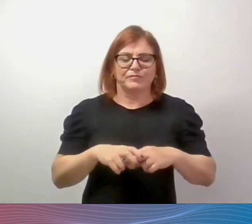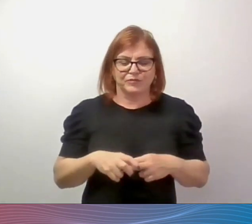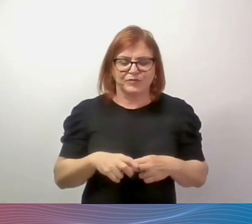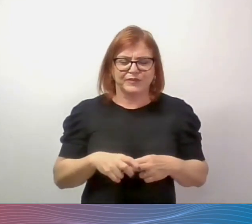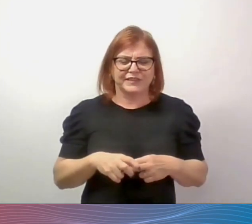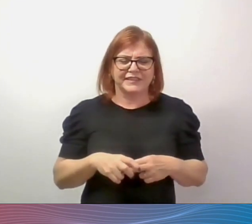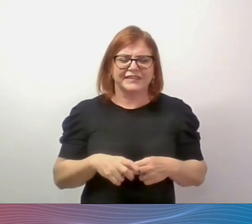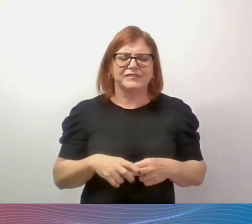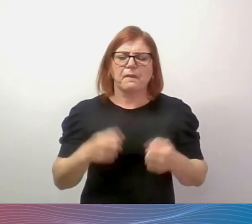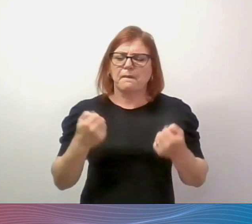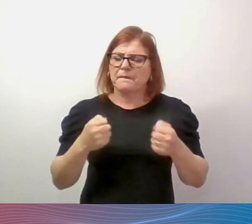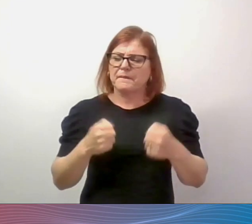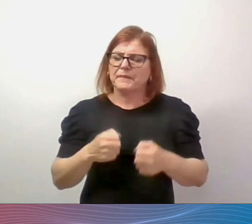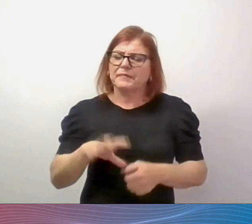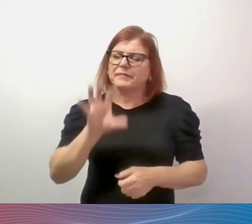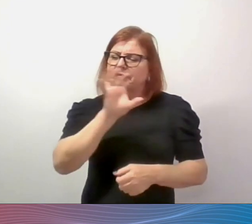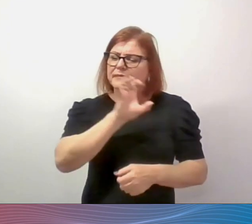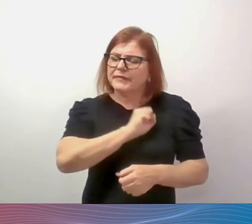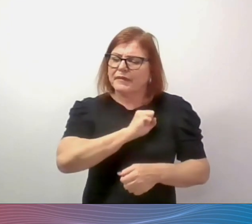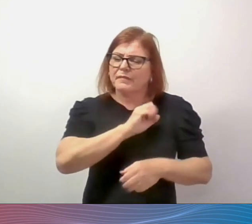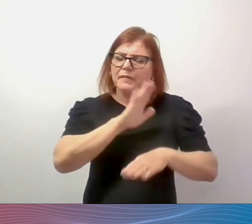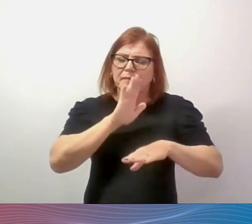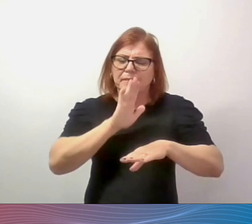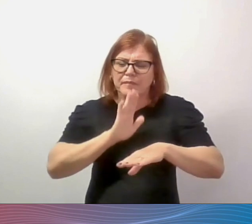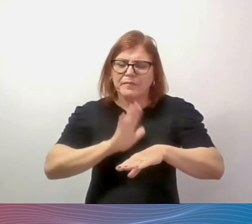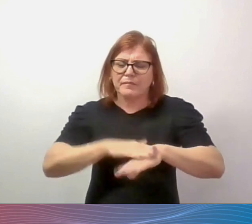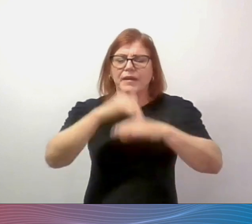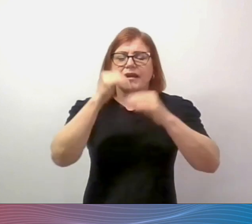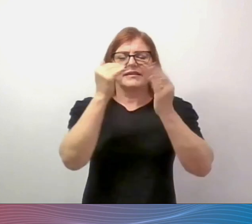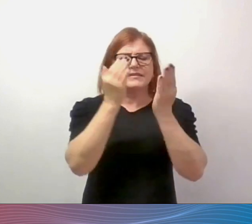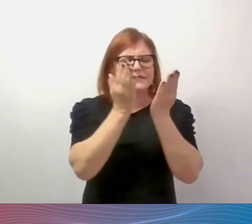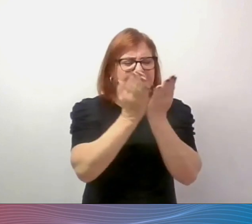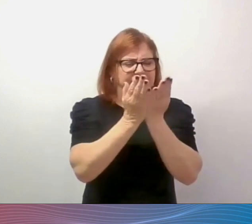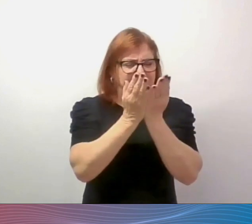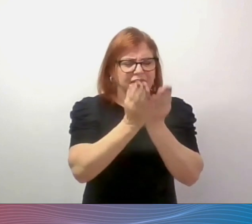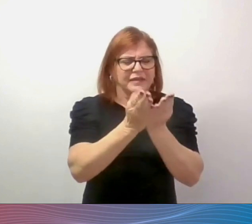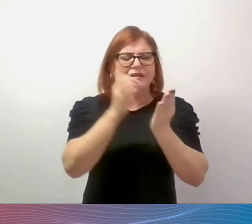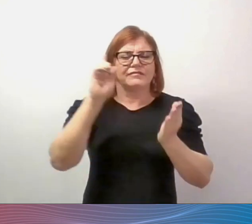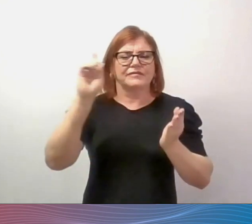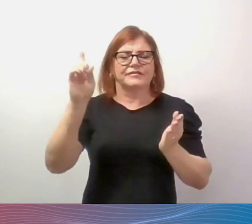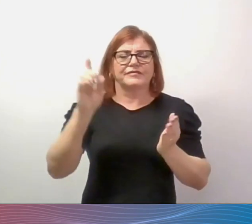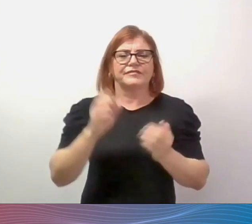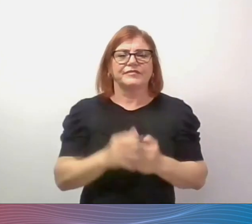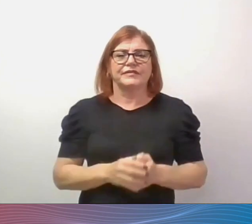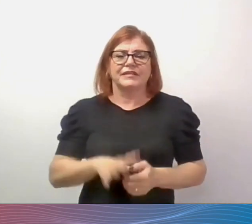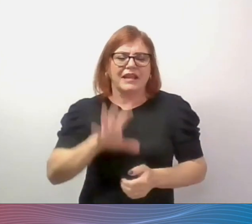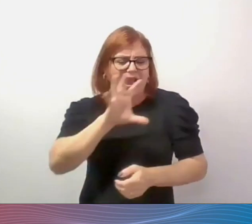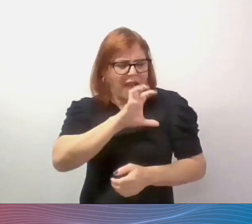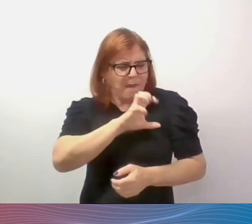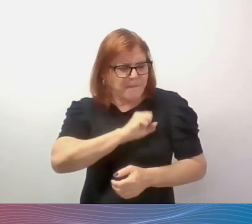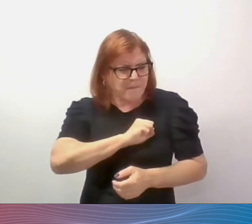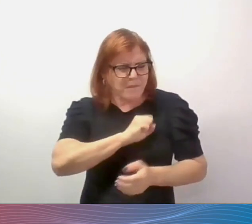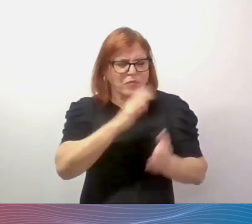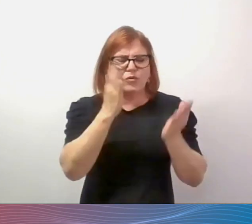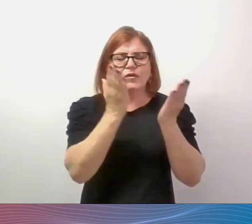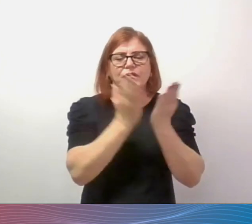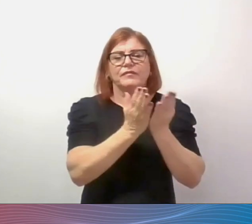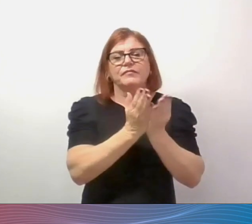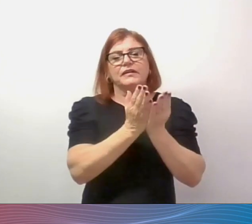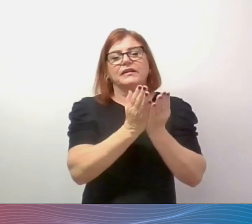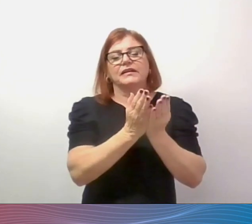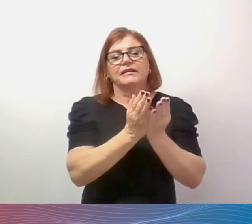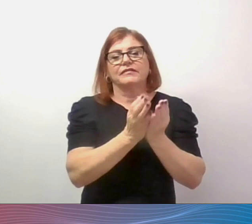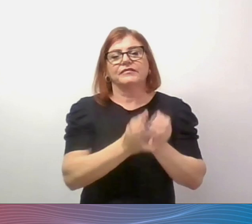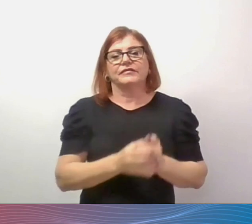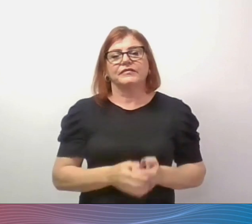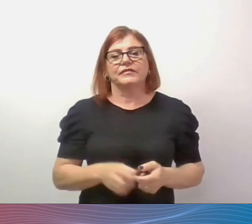and sisters, let's love more the word. Reverência, o amor reverente à palavra. To have a reverent love towards the word. Porque a palavra,